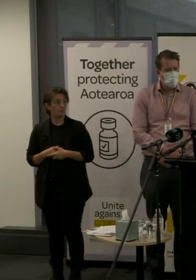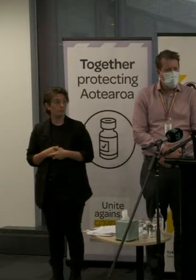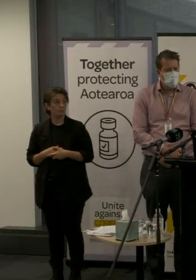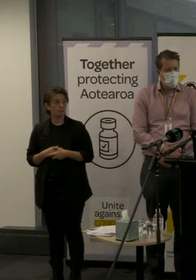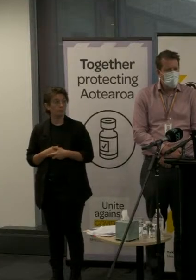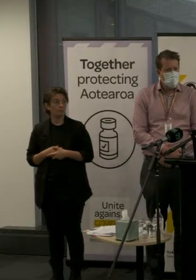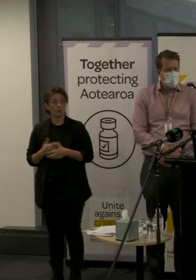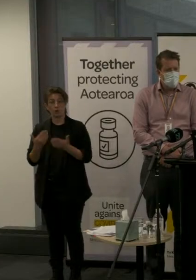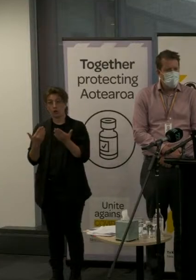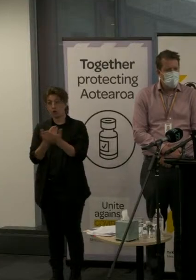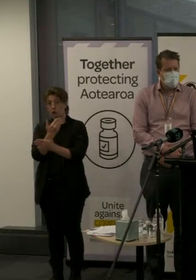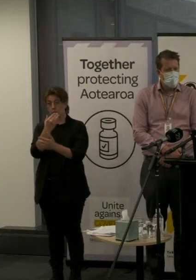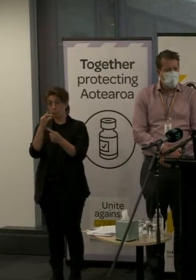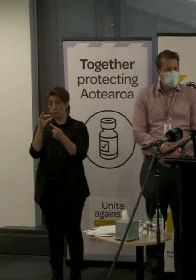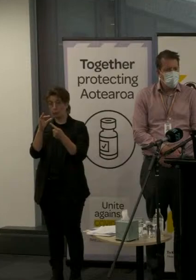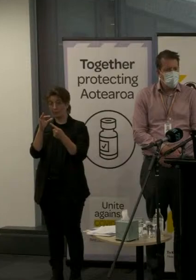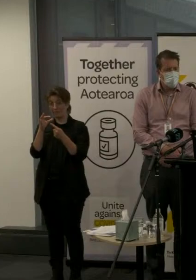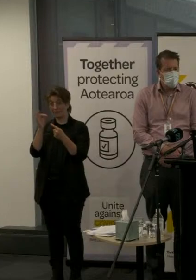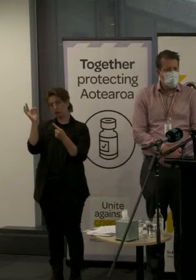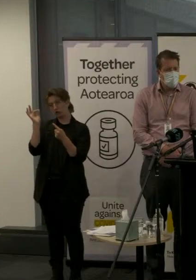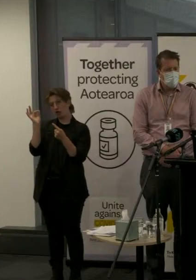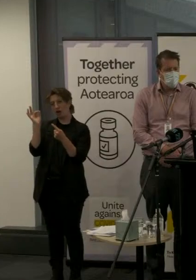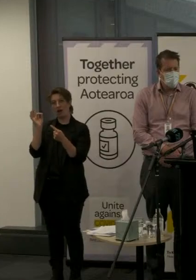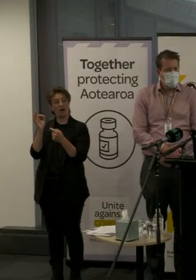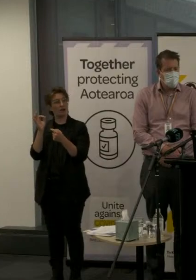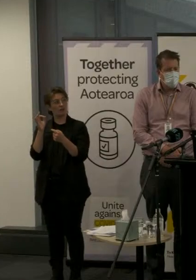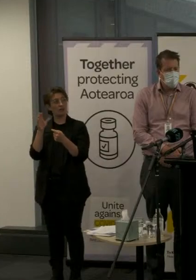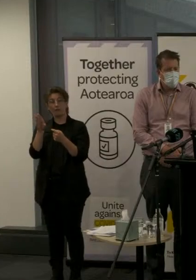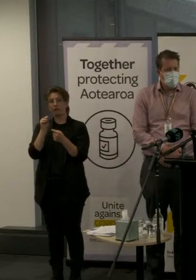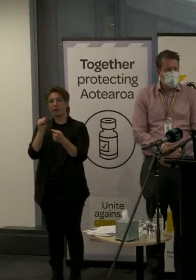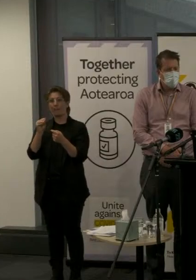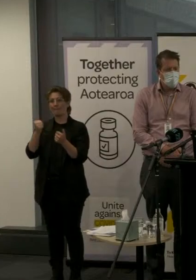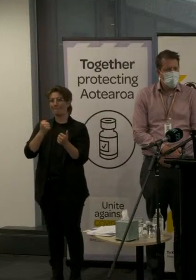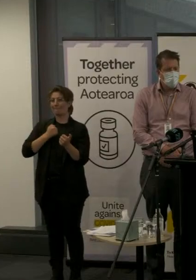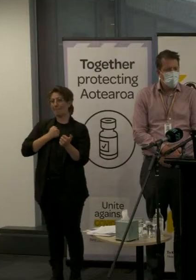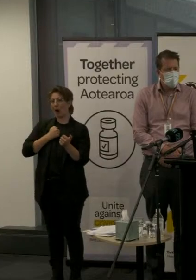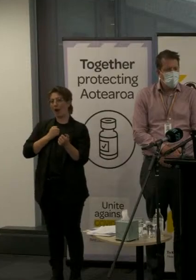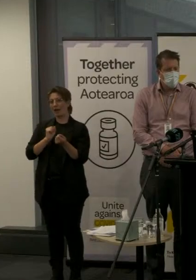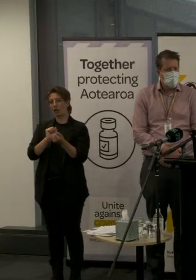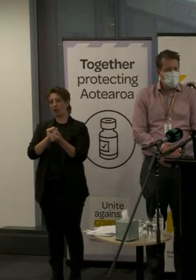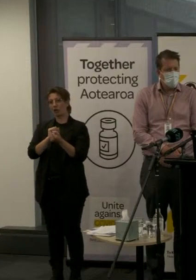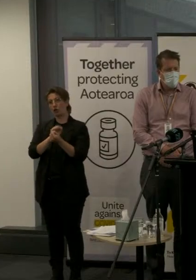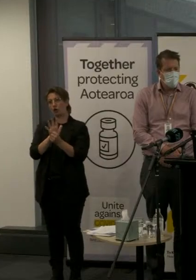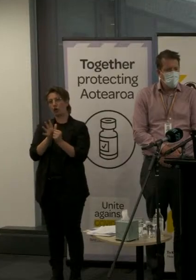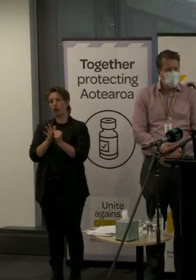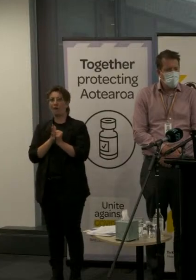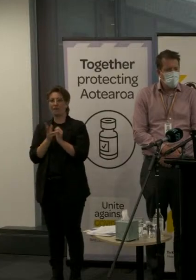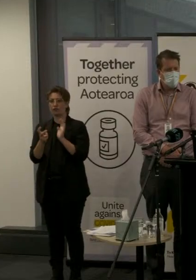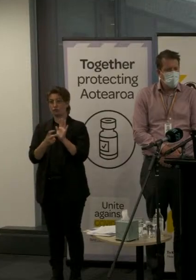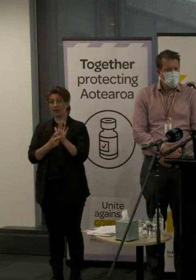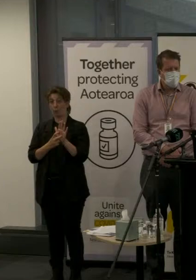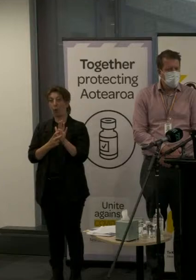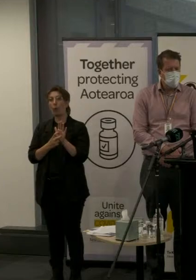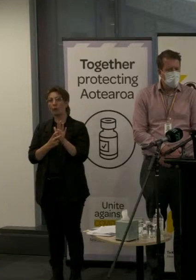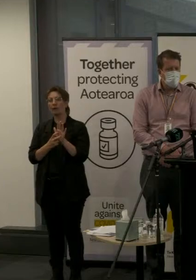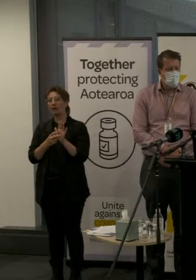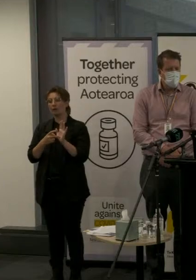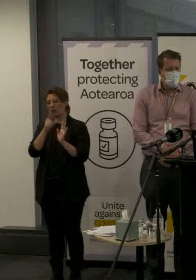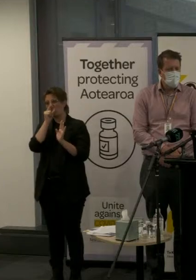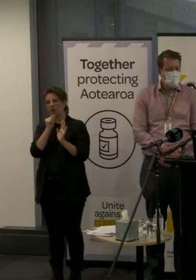feature that's just been added to my COVID record, which allows people to self-report the results of a rapid antigen test, a RAT